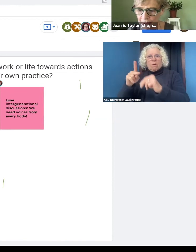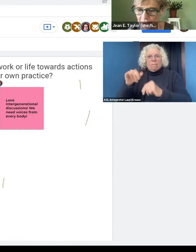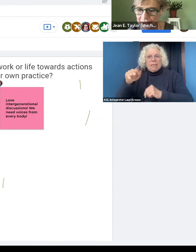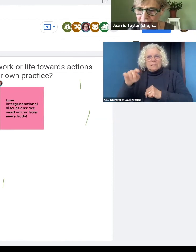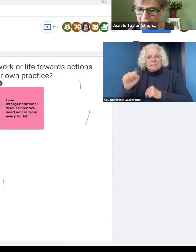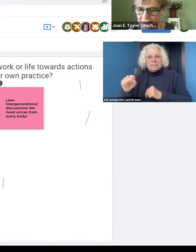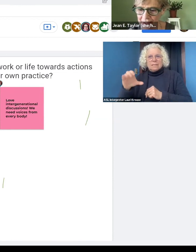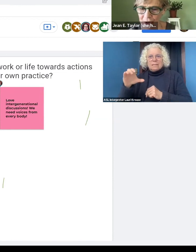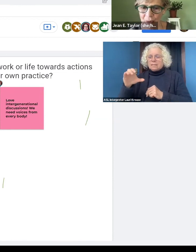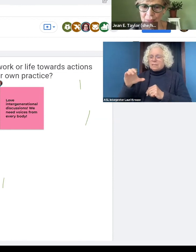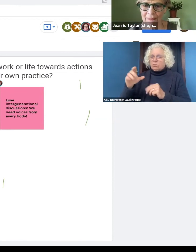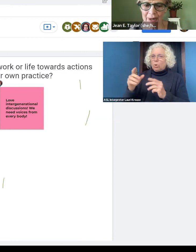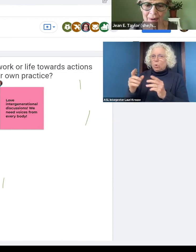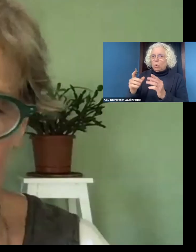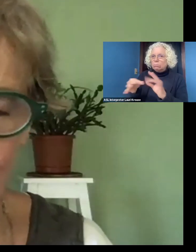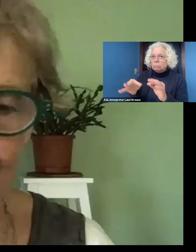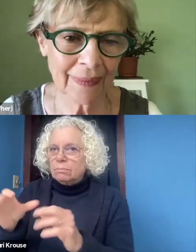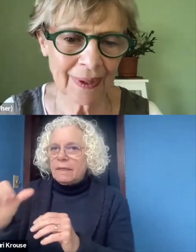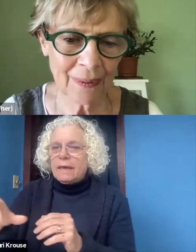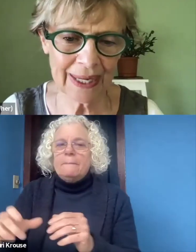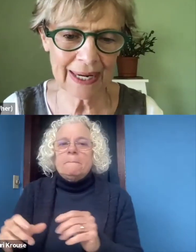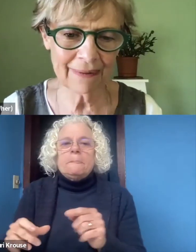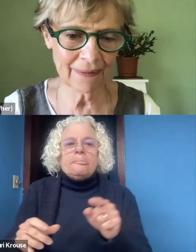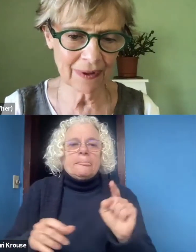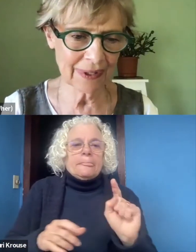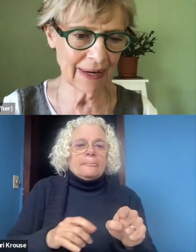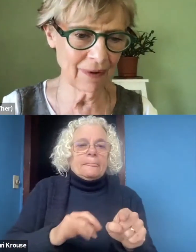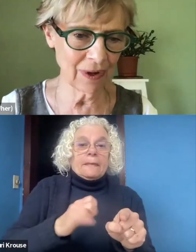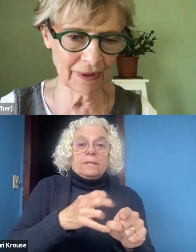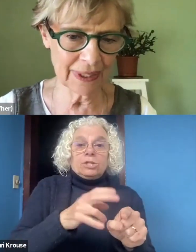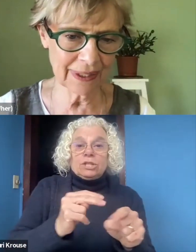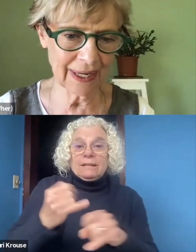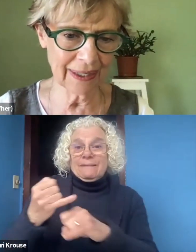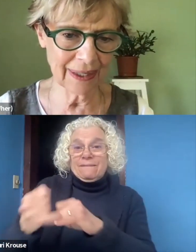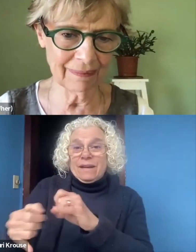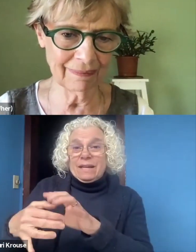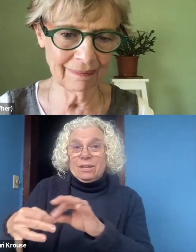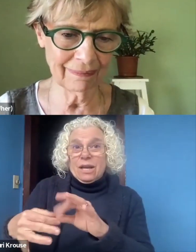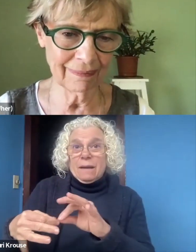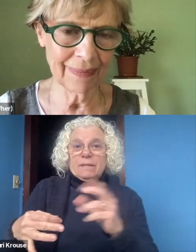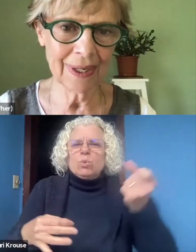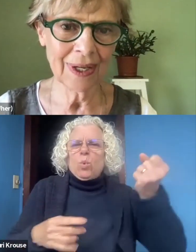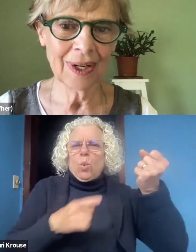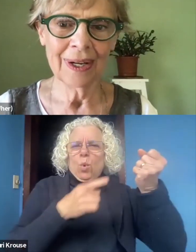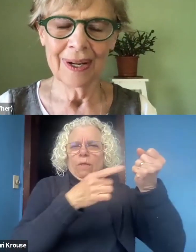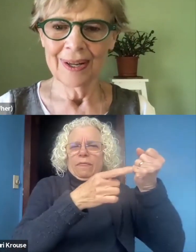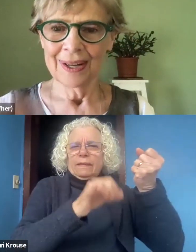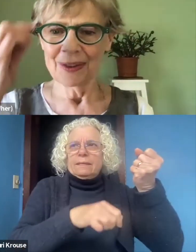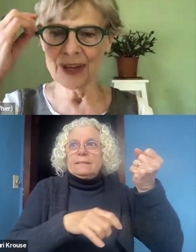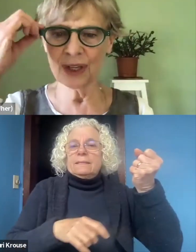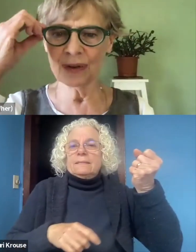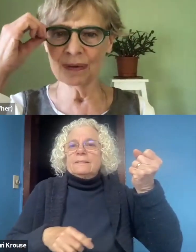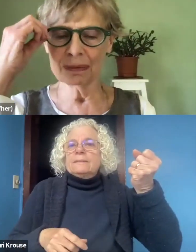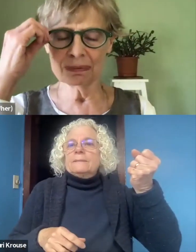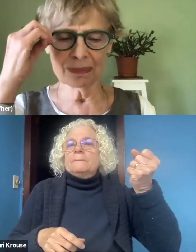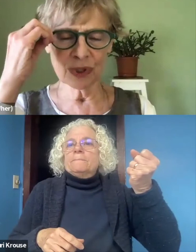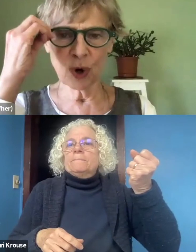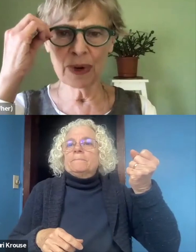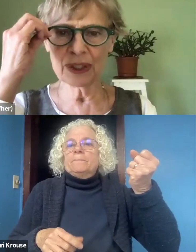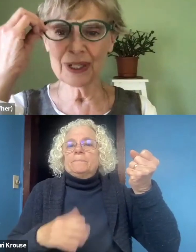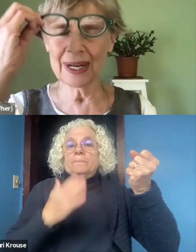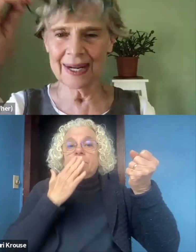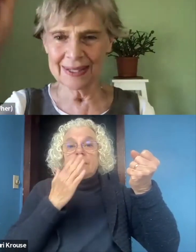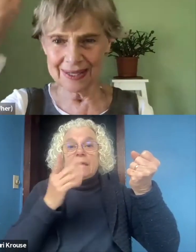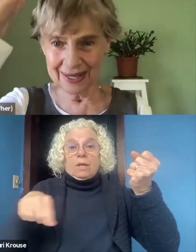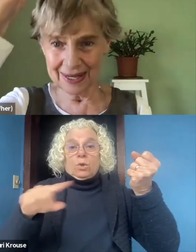final remarks and things, so we can save all of this, and thank you